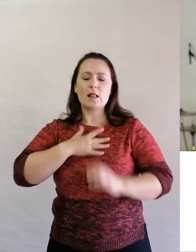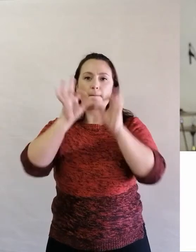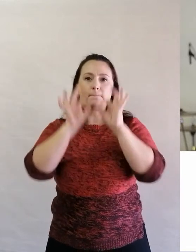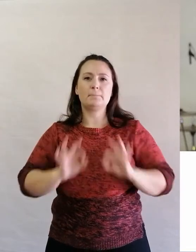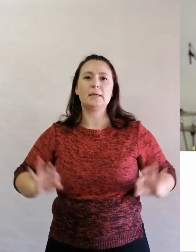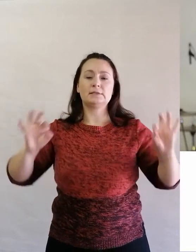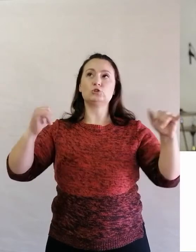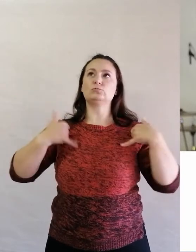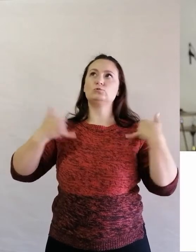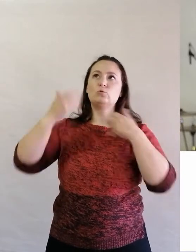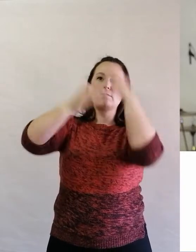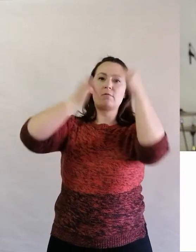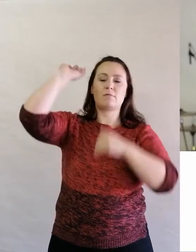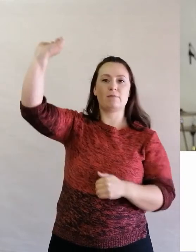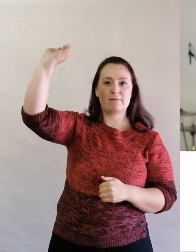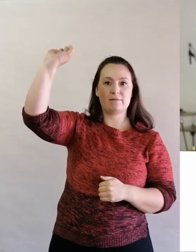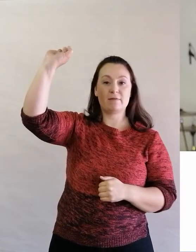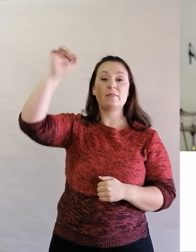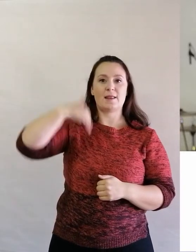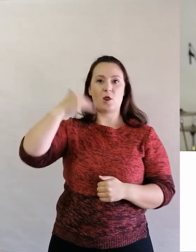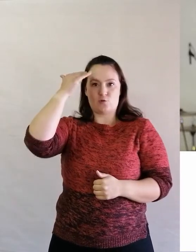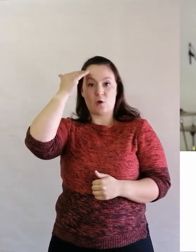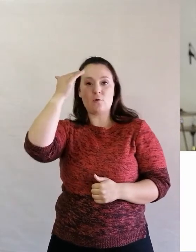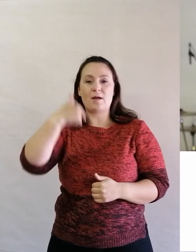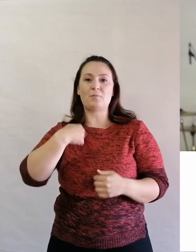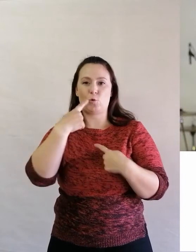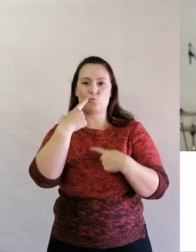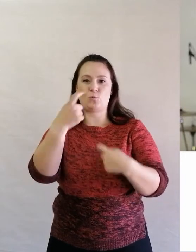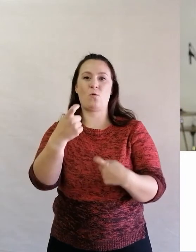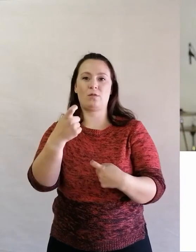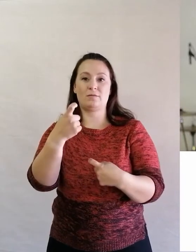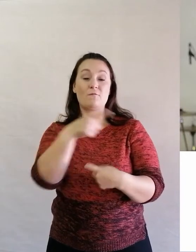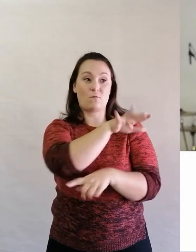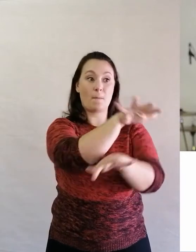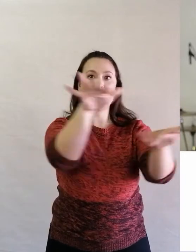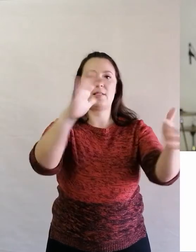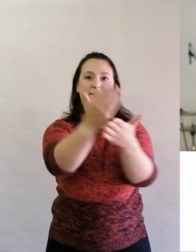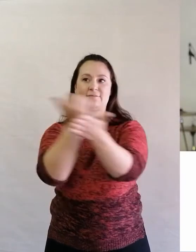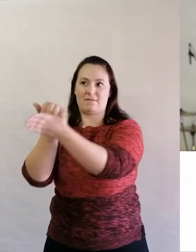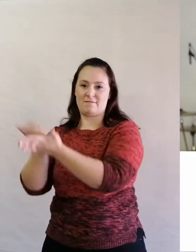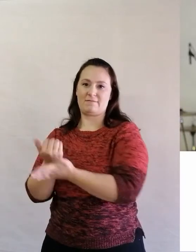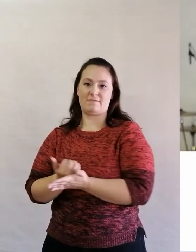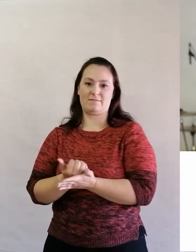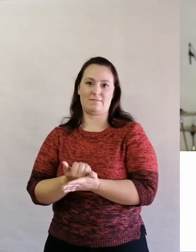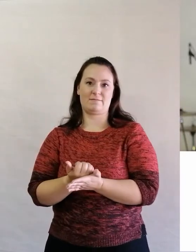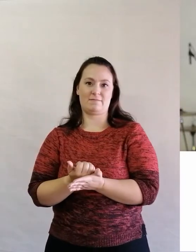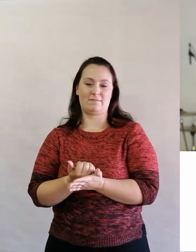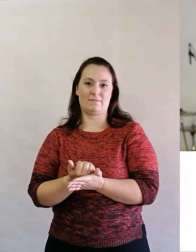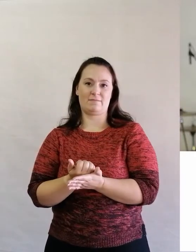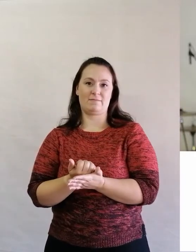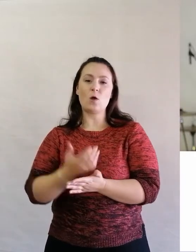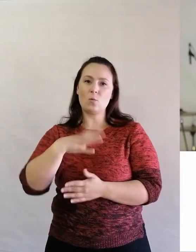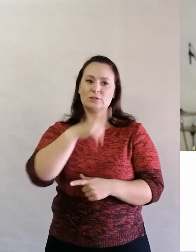life. And I knew then that I'd been called to help people get saved. I wanted to kind of just tell young people who were in this way of life,